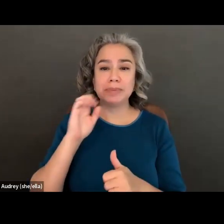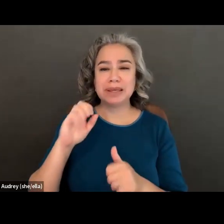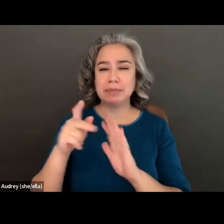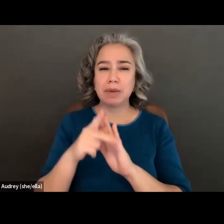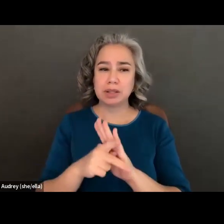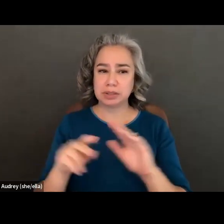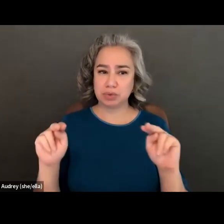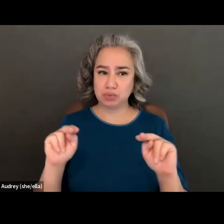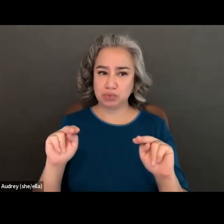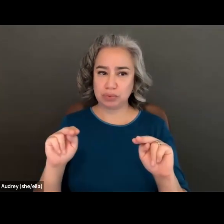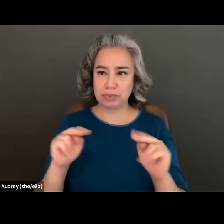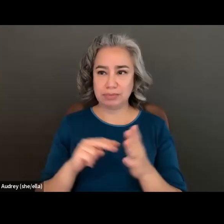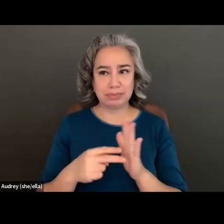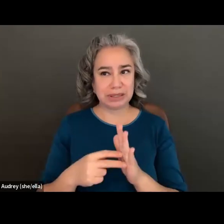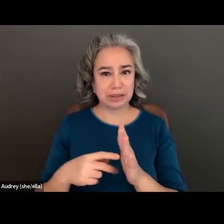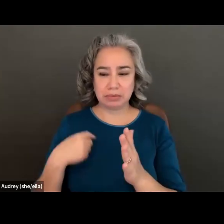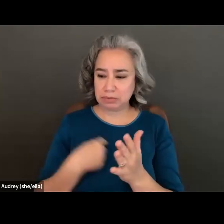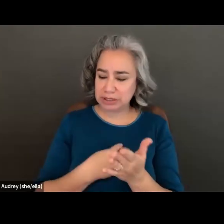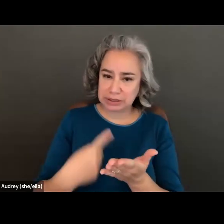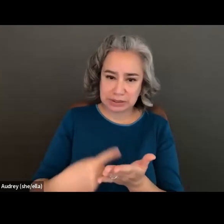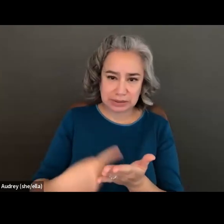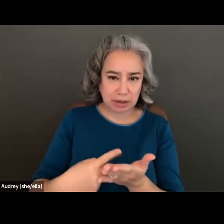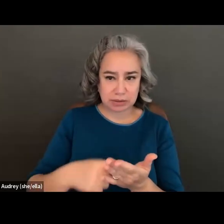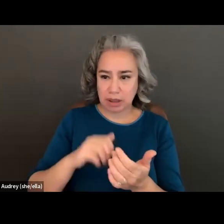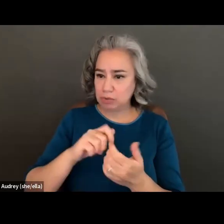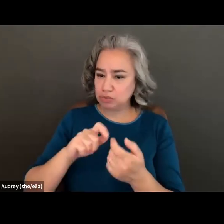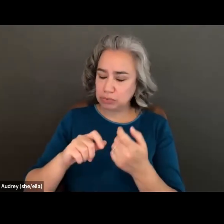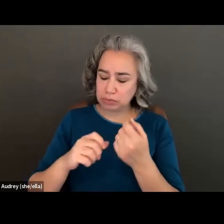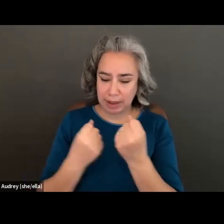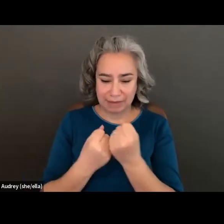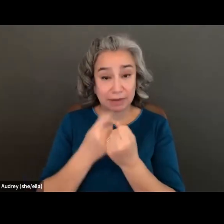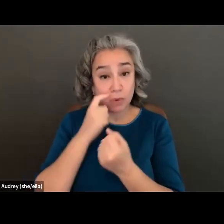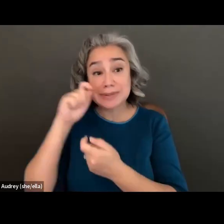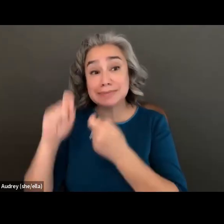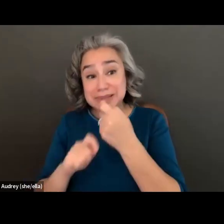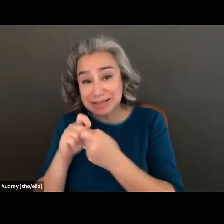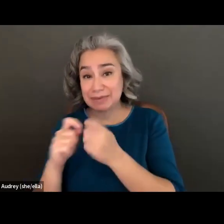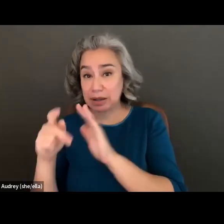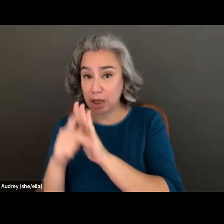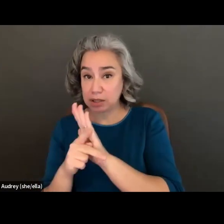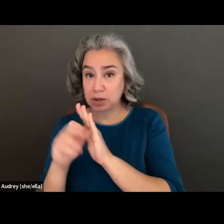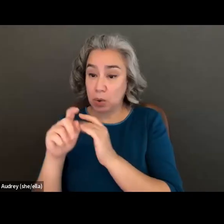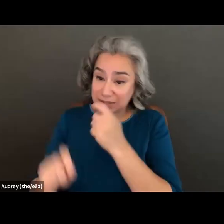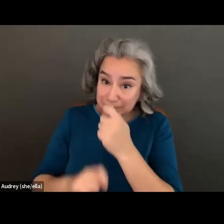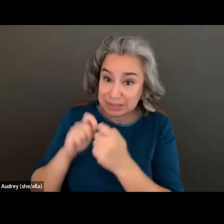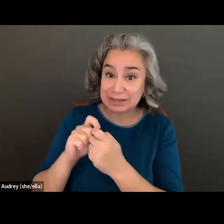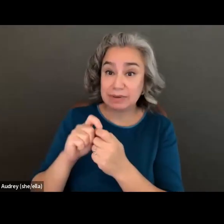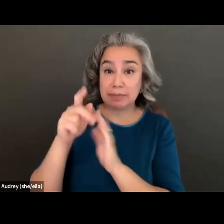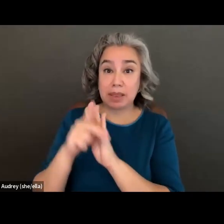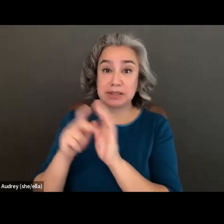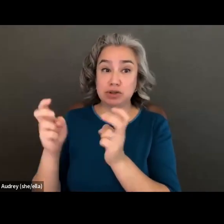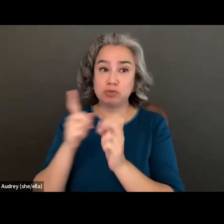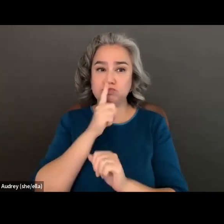which means that we won't be discussing how to advocate for specific policies or on specific policy issues. The